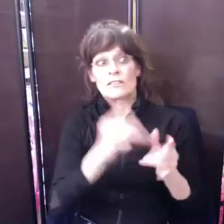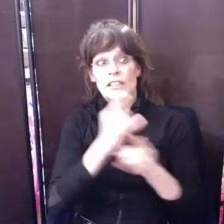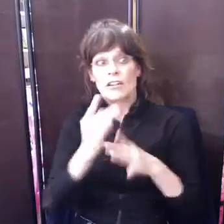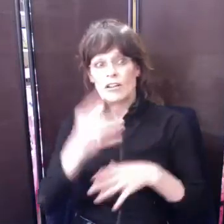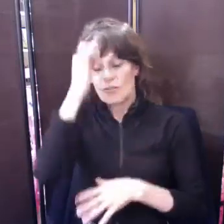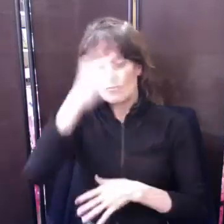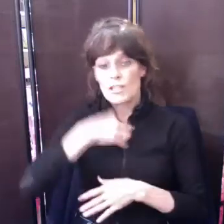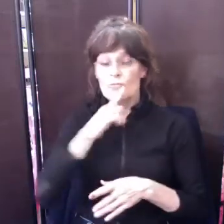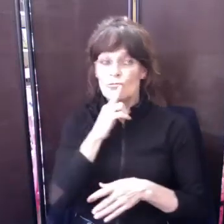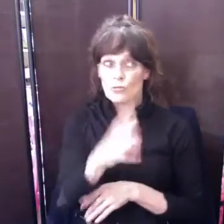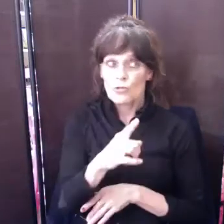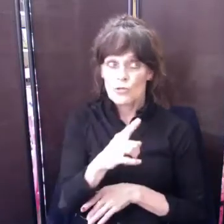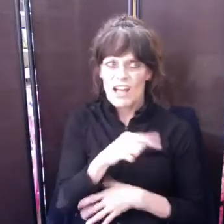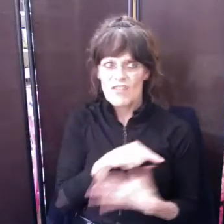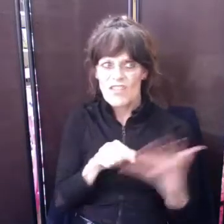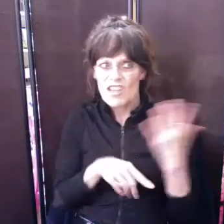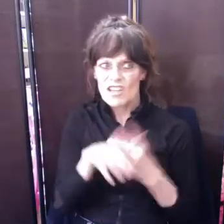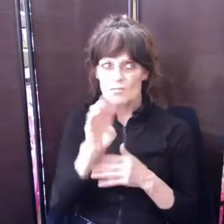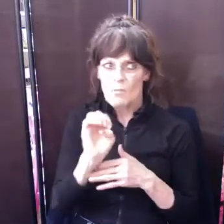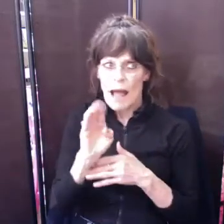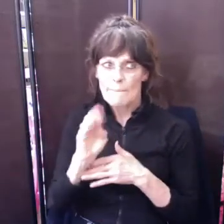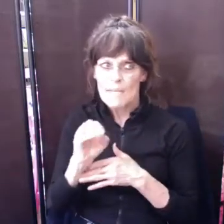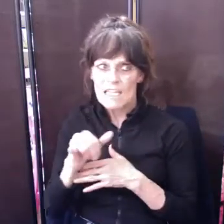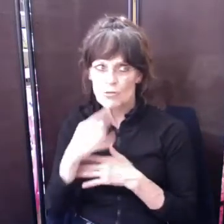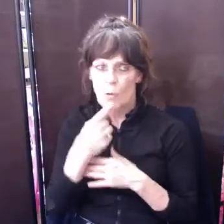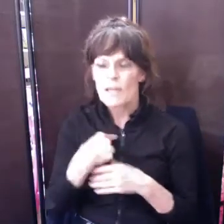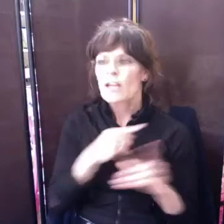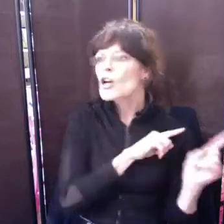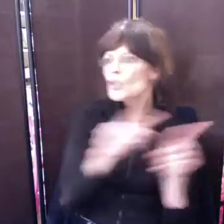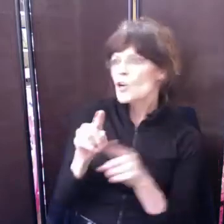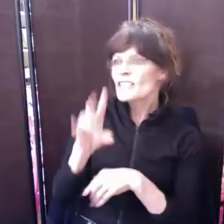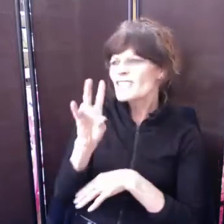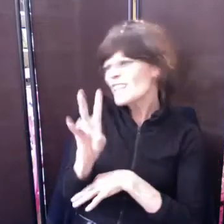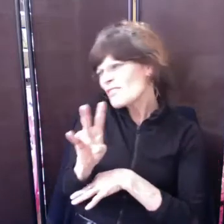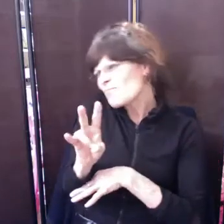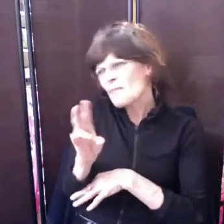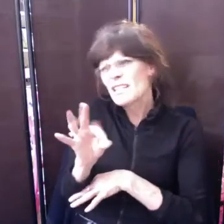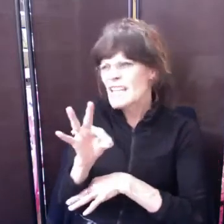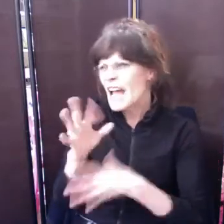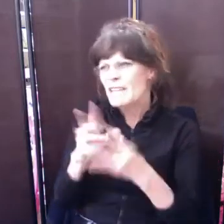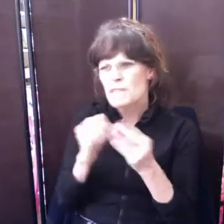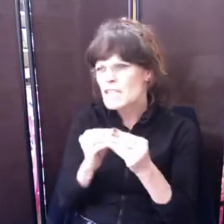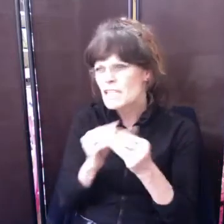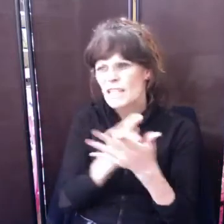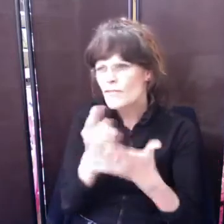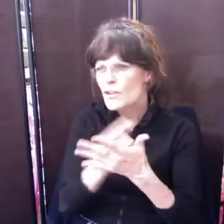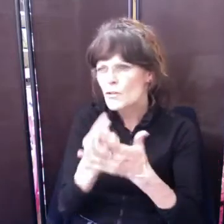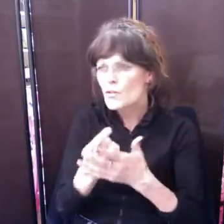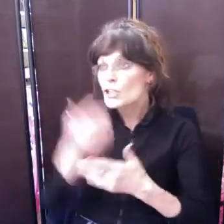And the things that Bobby told me to do were to go to 7 to 9 meetings a week, to sit in the front row, to be responsible for my chair and